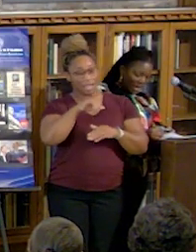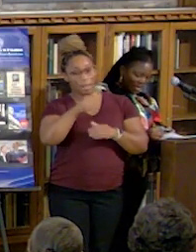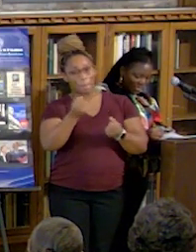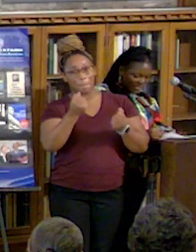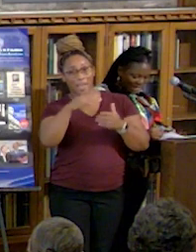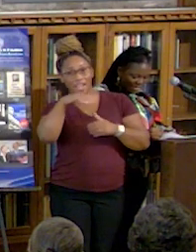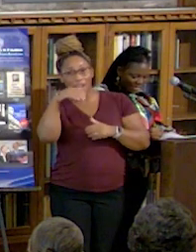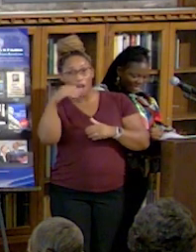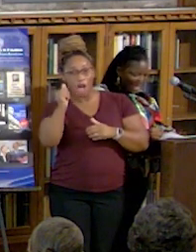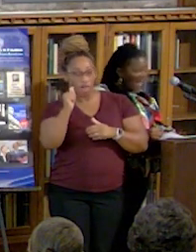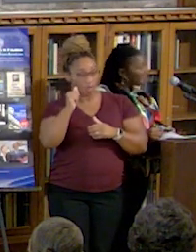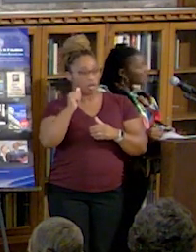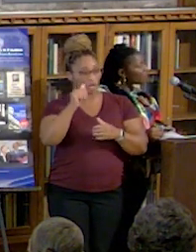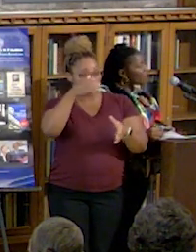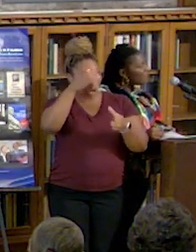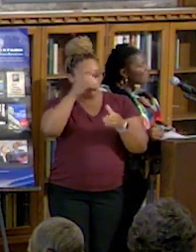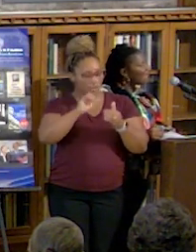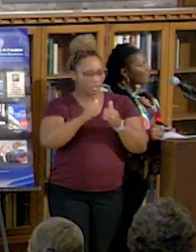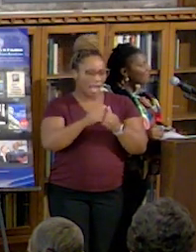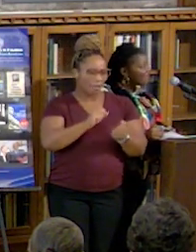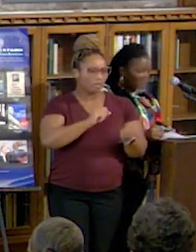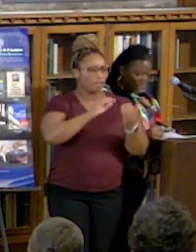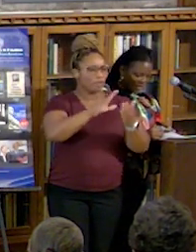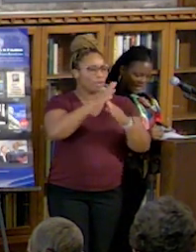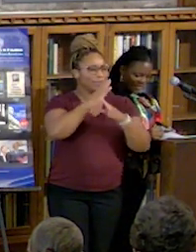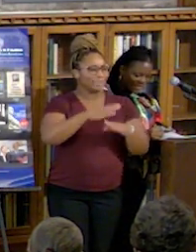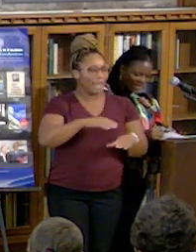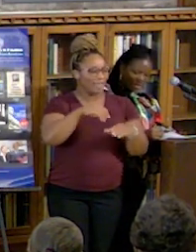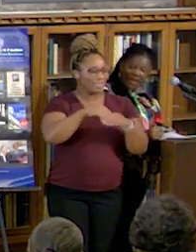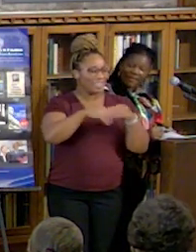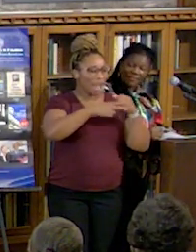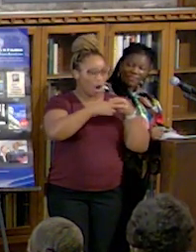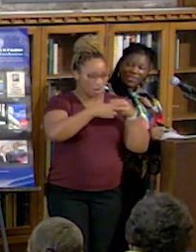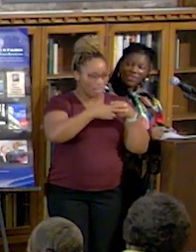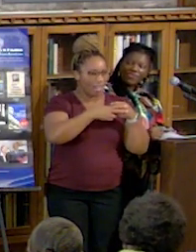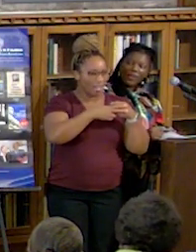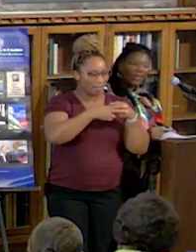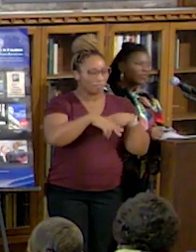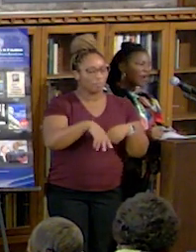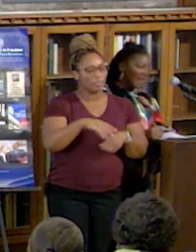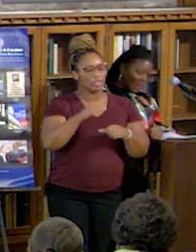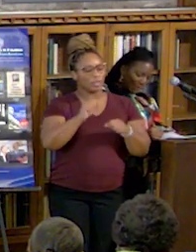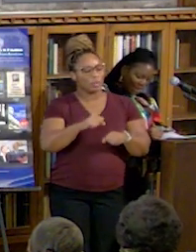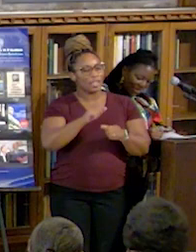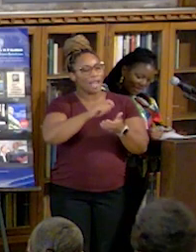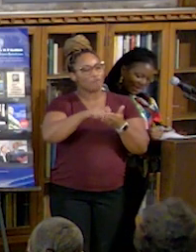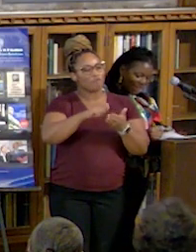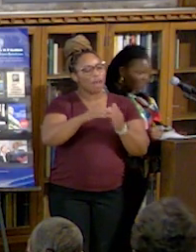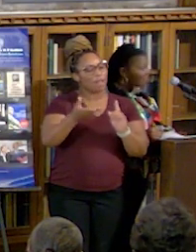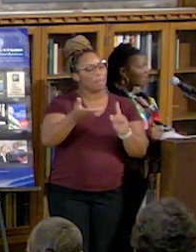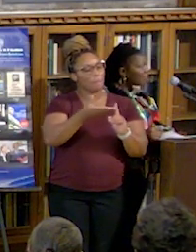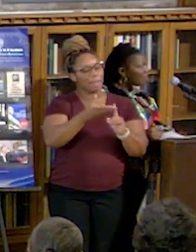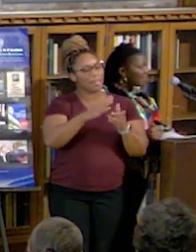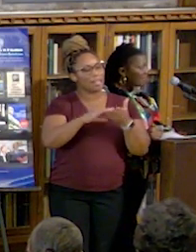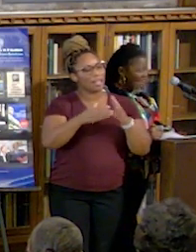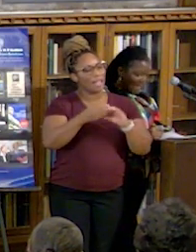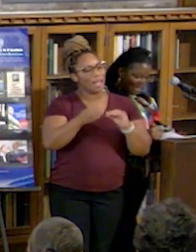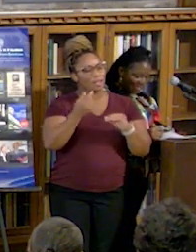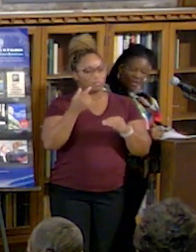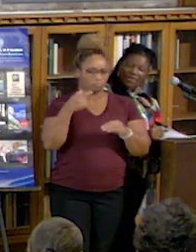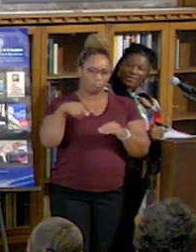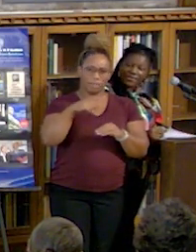many many other Scholars how to confront silences in the archives headon so that we can write compelling accounts of black